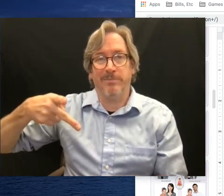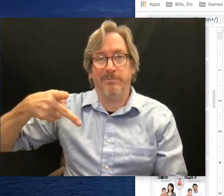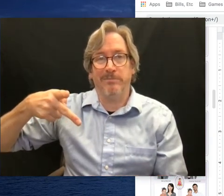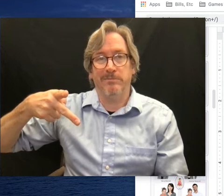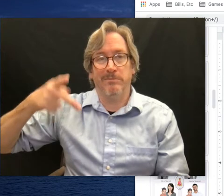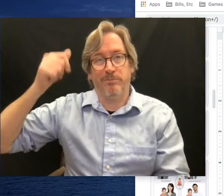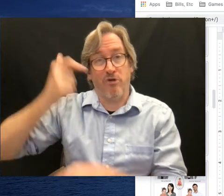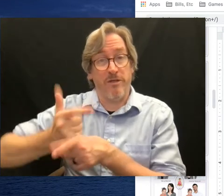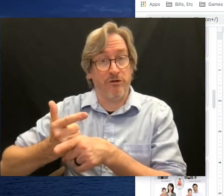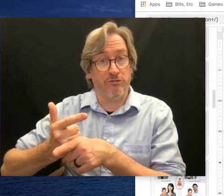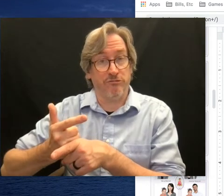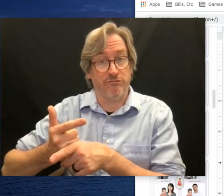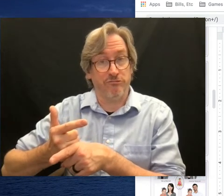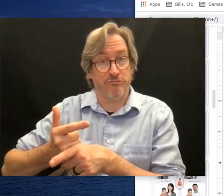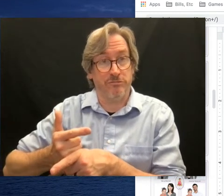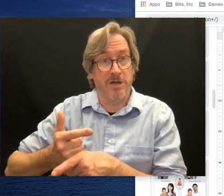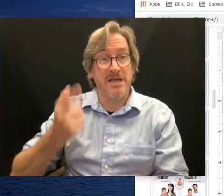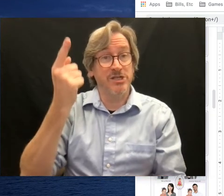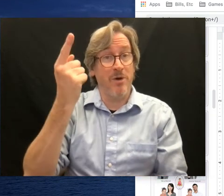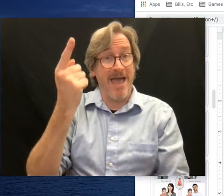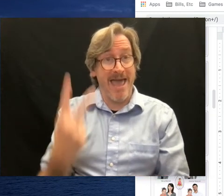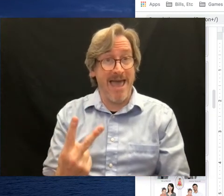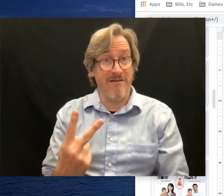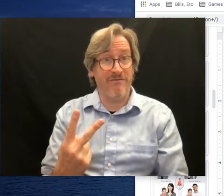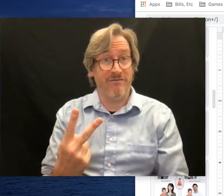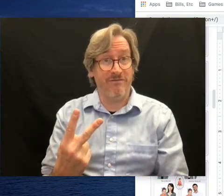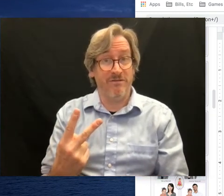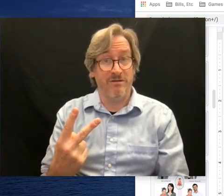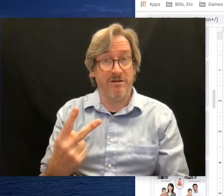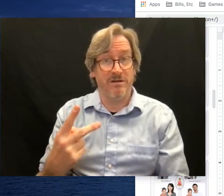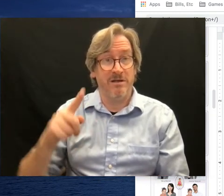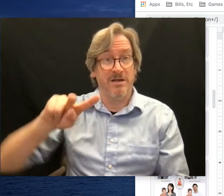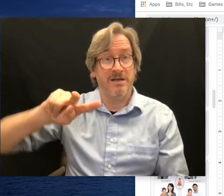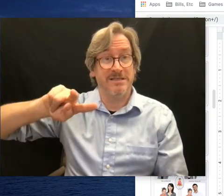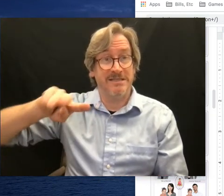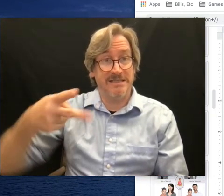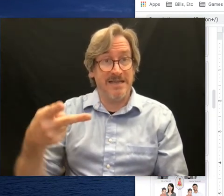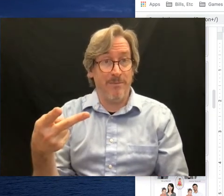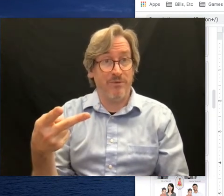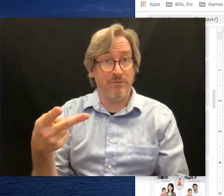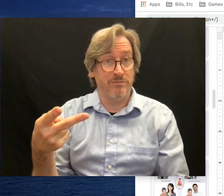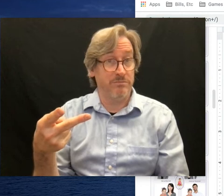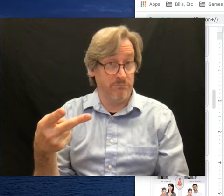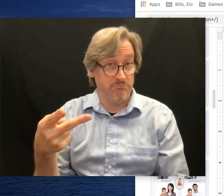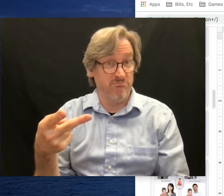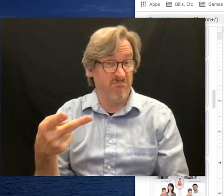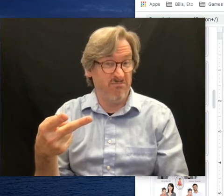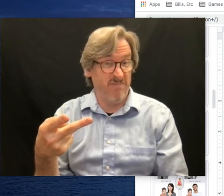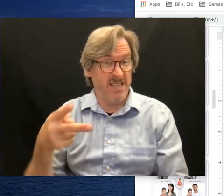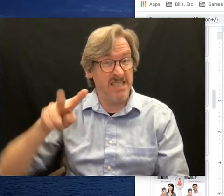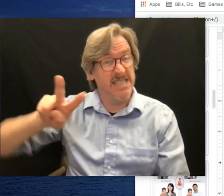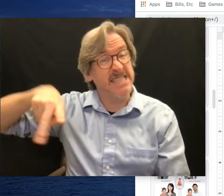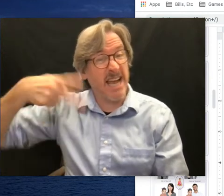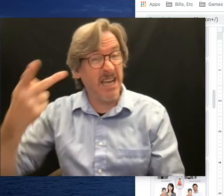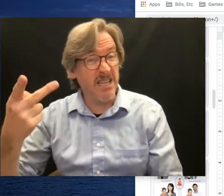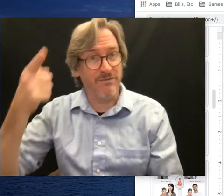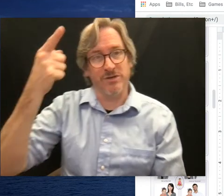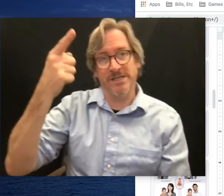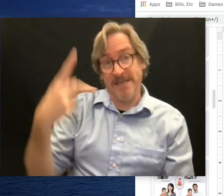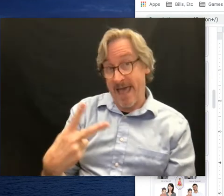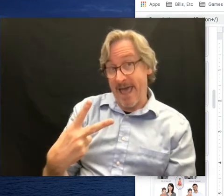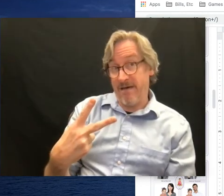step brother. So half step. Makes sense?